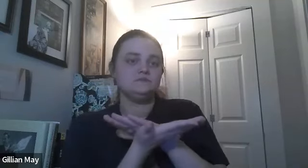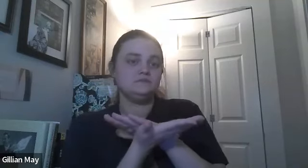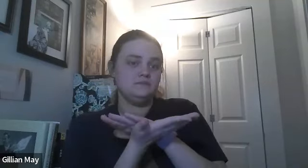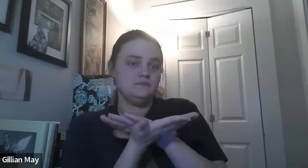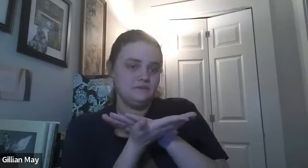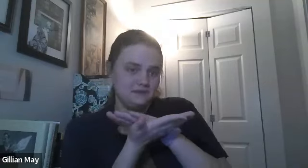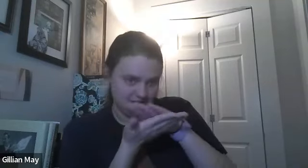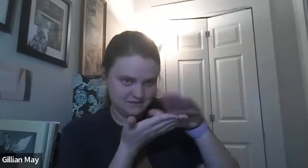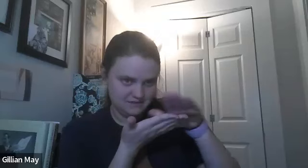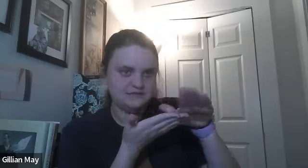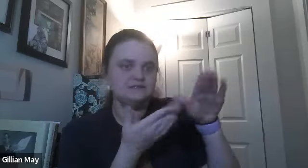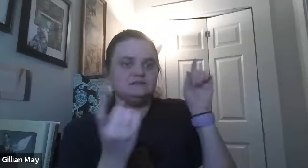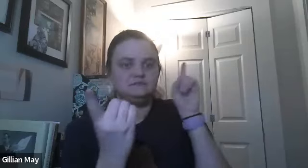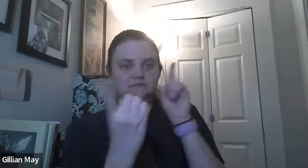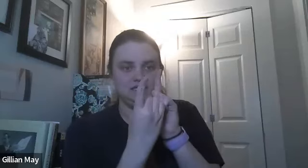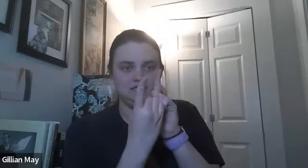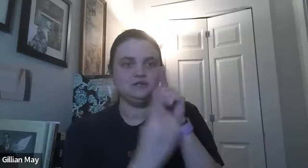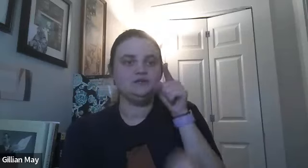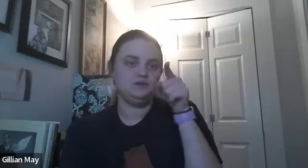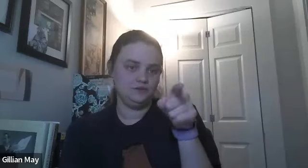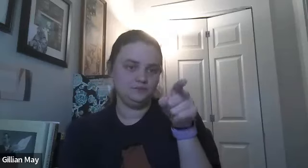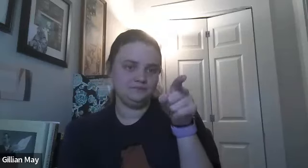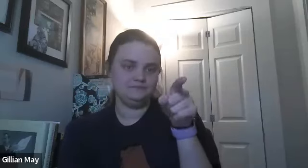So nice to meet you.